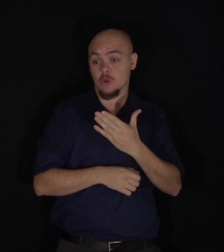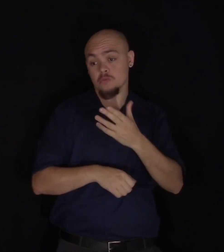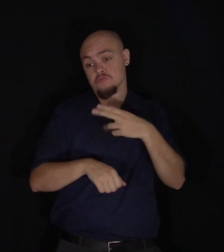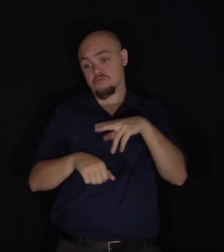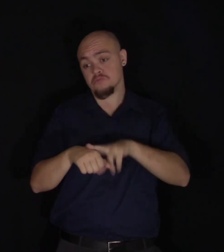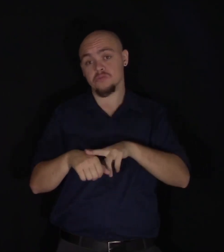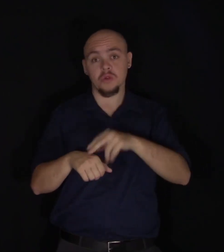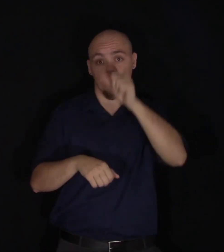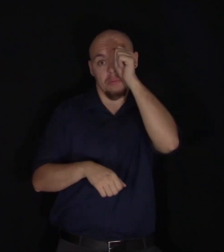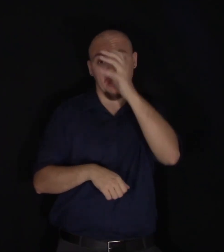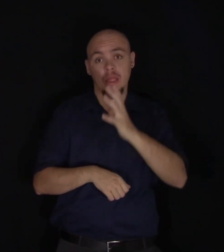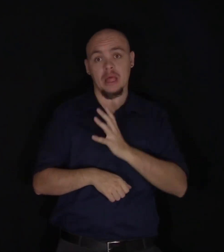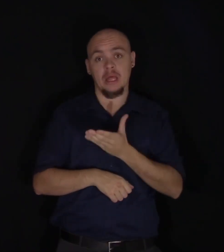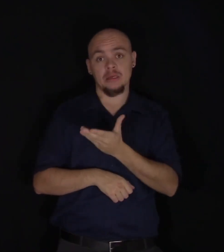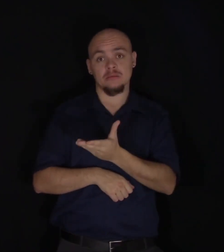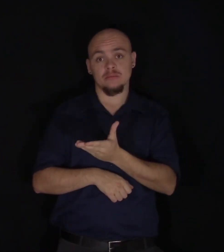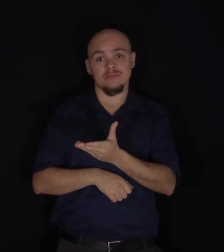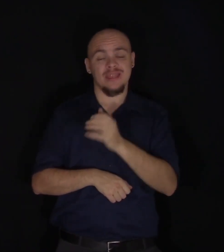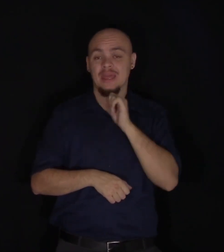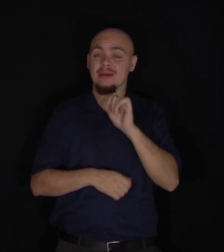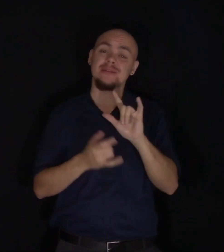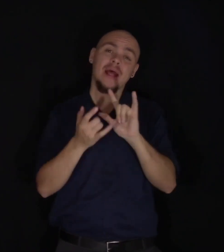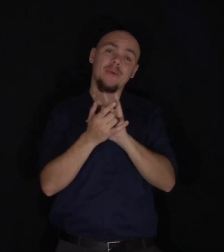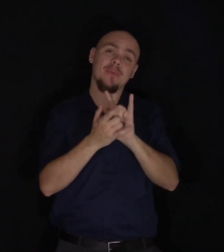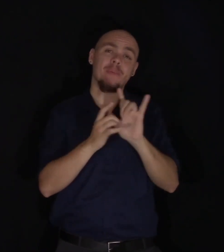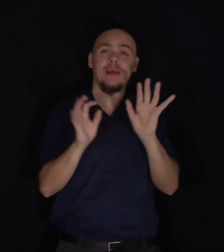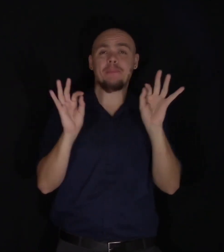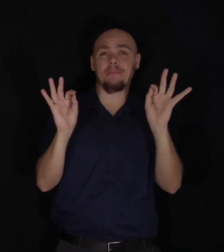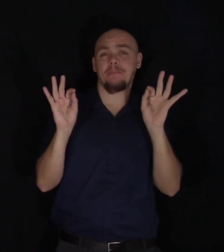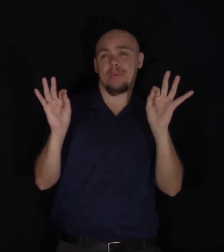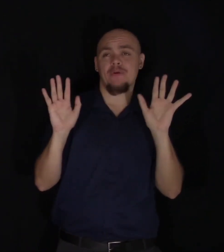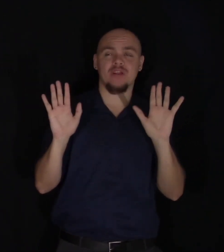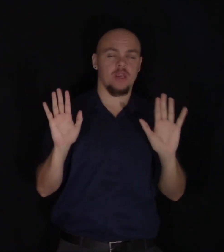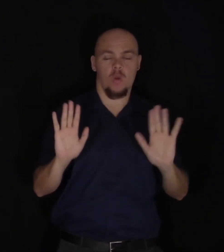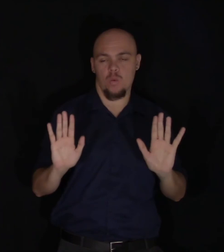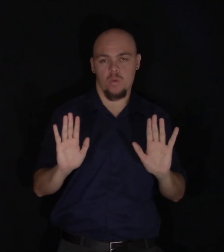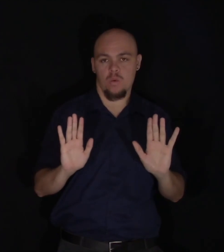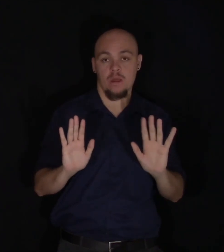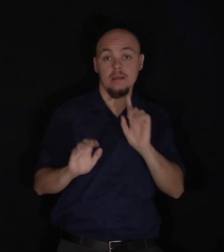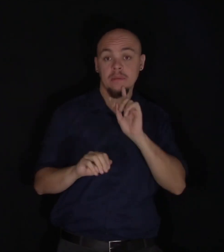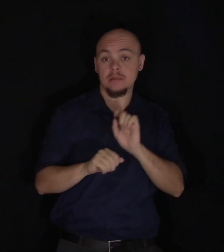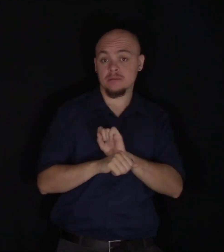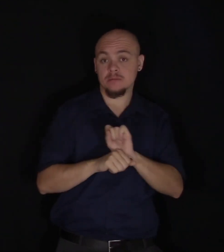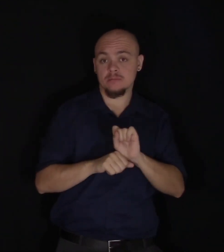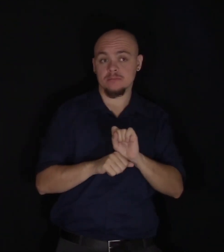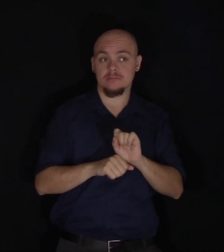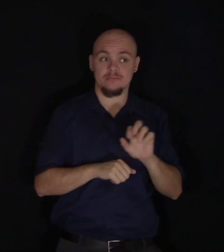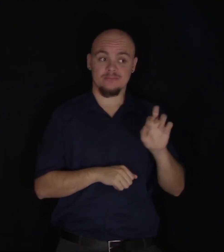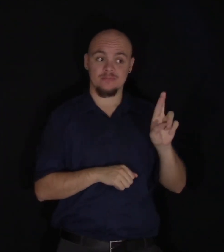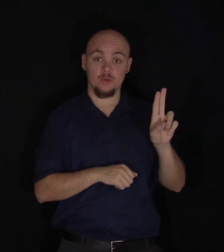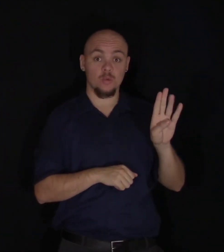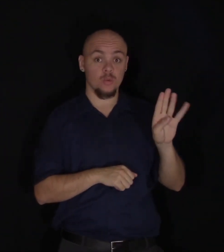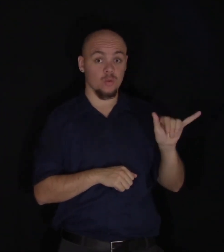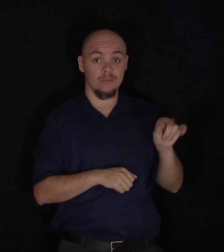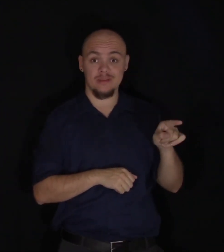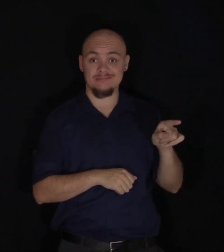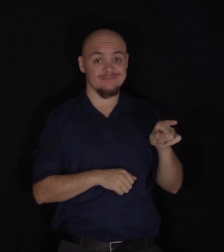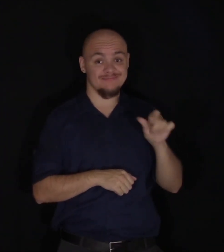guy. He wasn't a romance superstar. In truth, neither was Ruby.